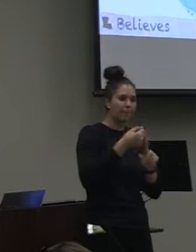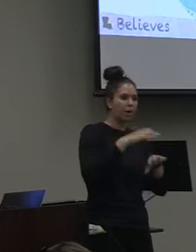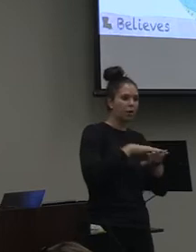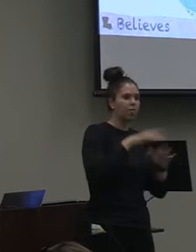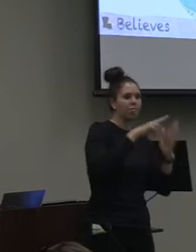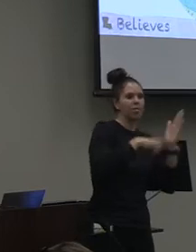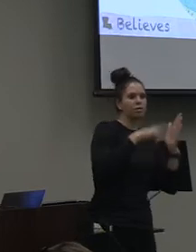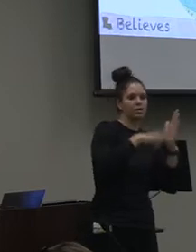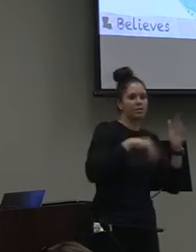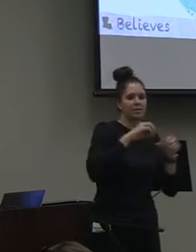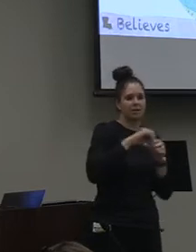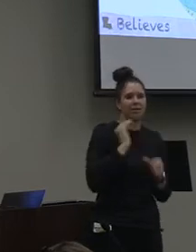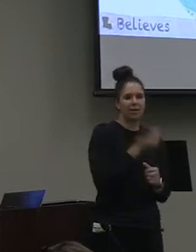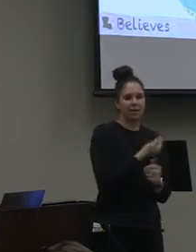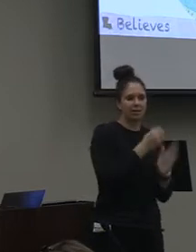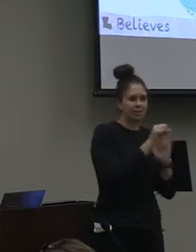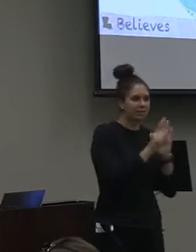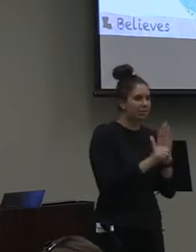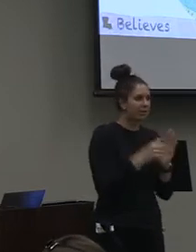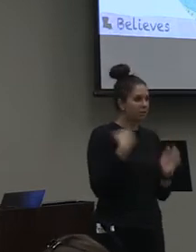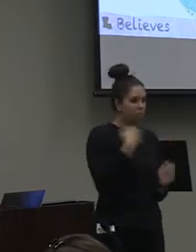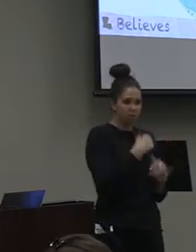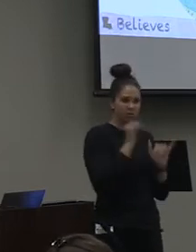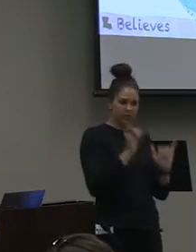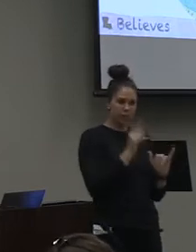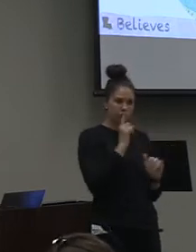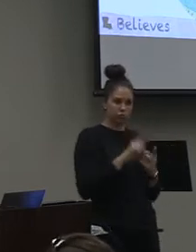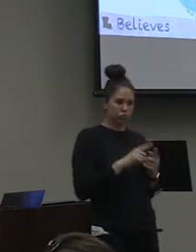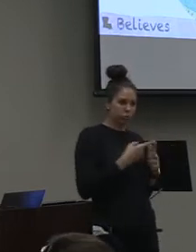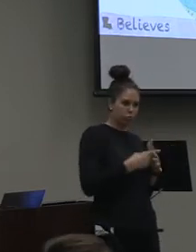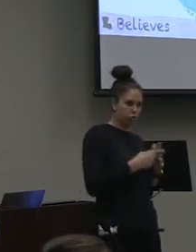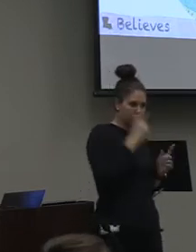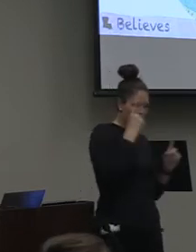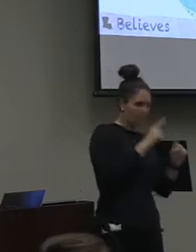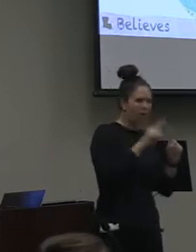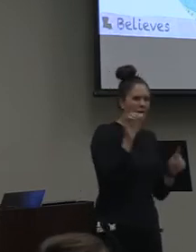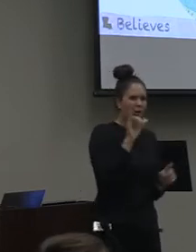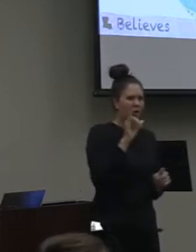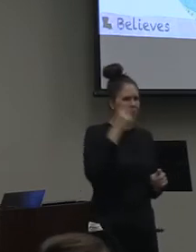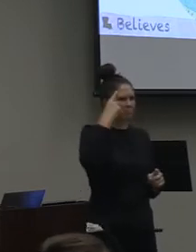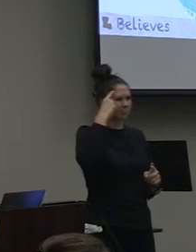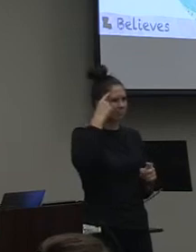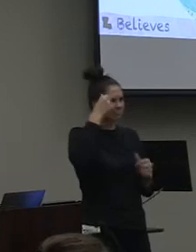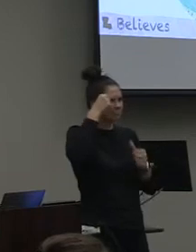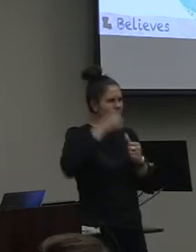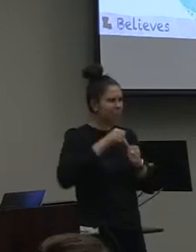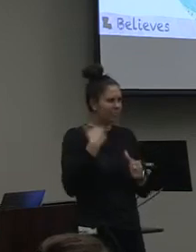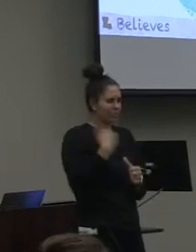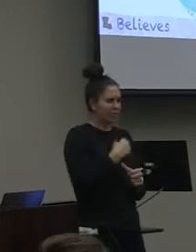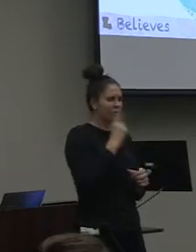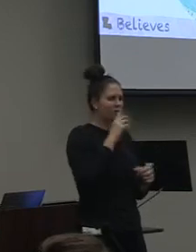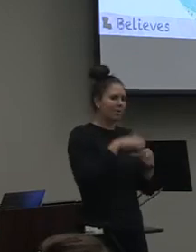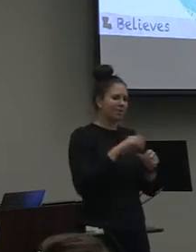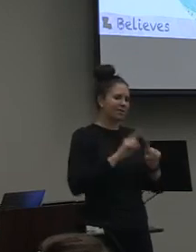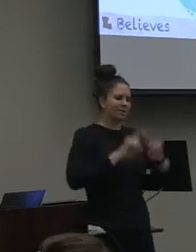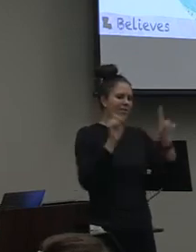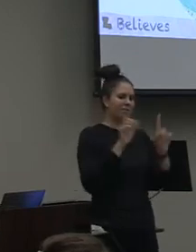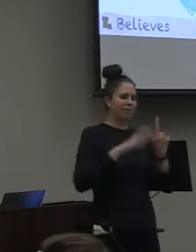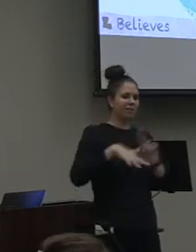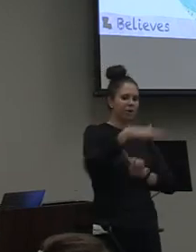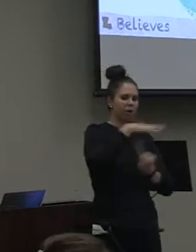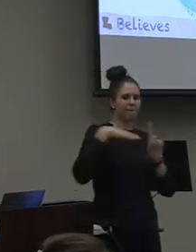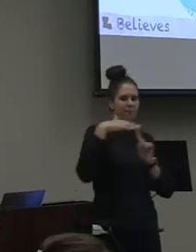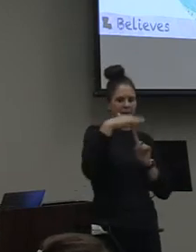our state. So for us to stay true to all of those original goals, but also be cognizant of the fact that we are in a different environment